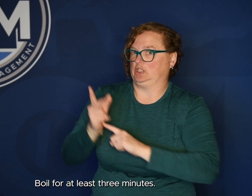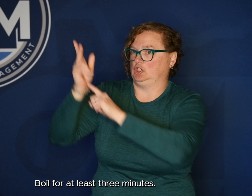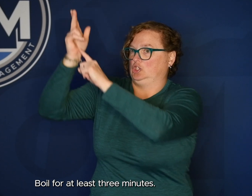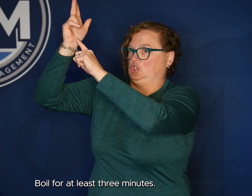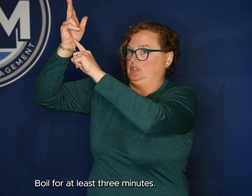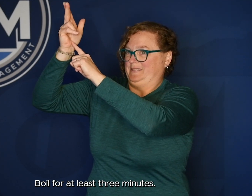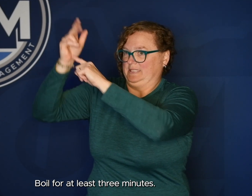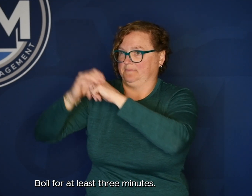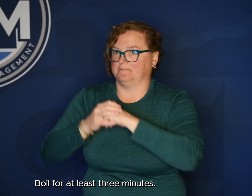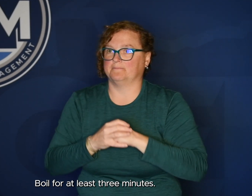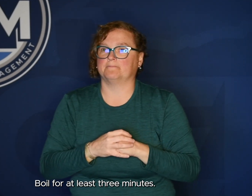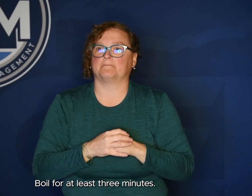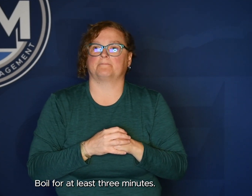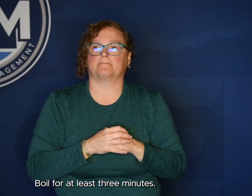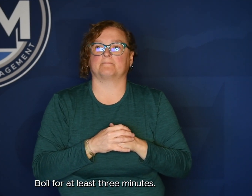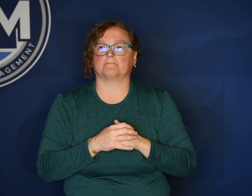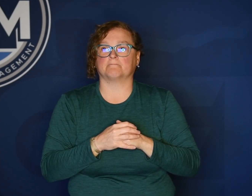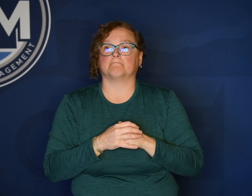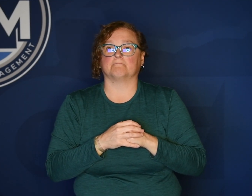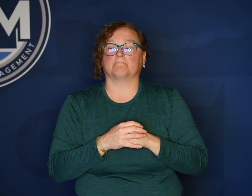least 3 minutes.